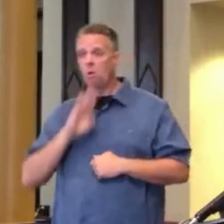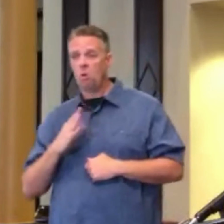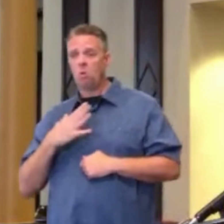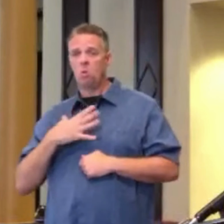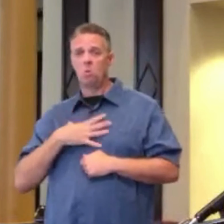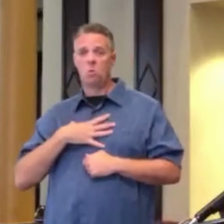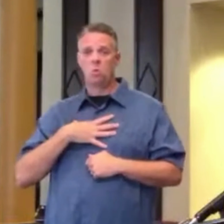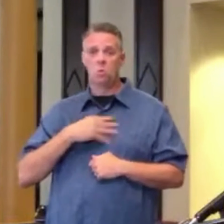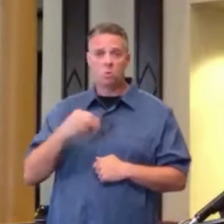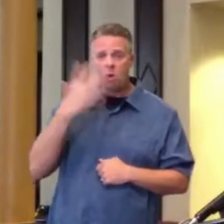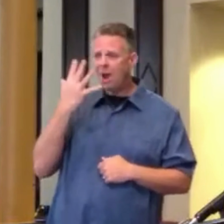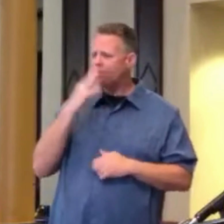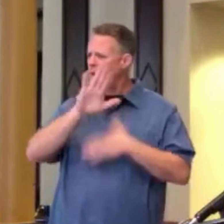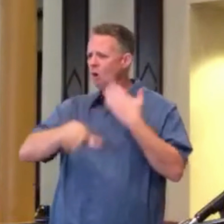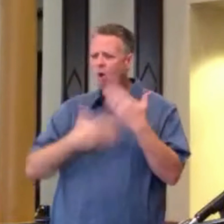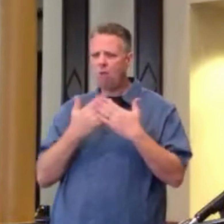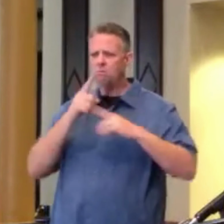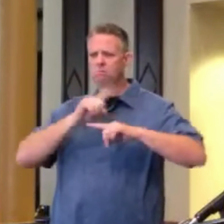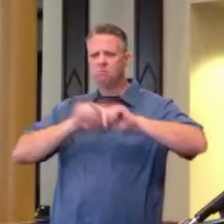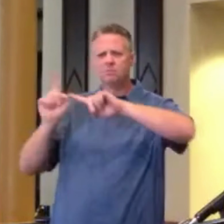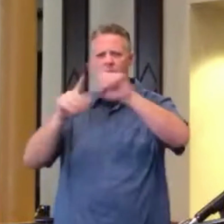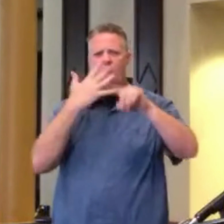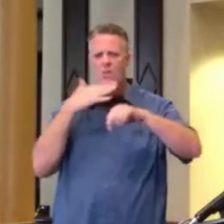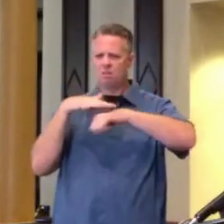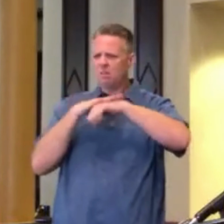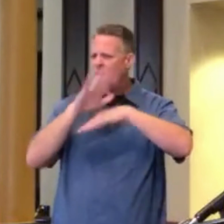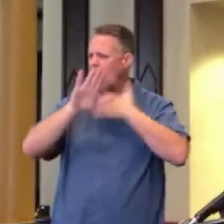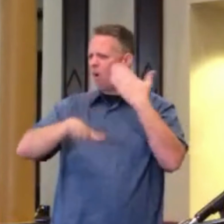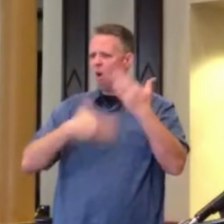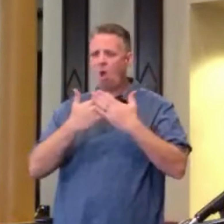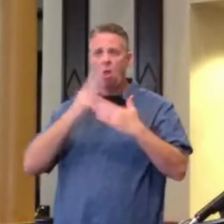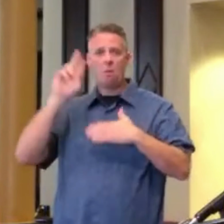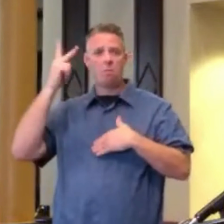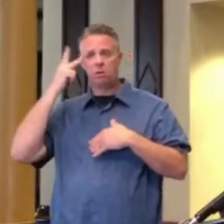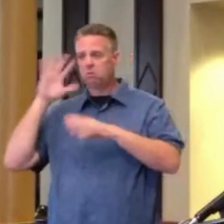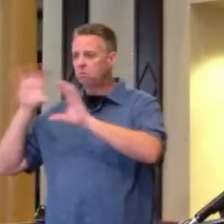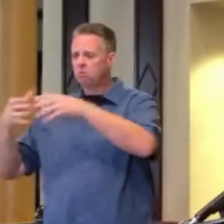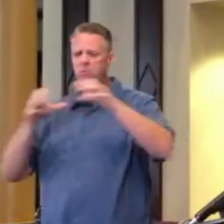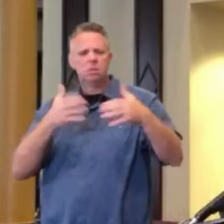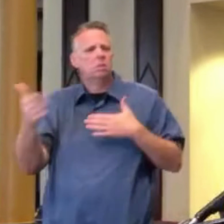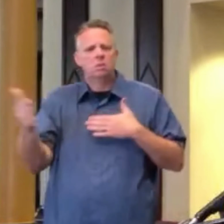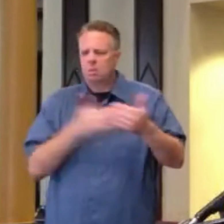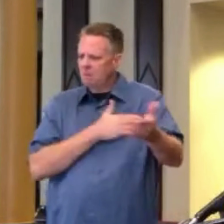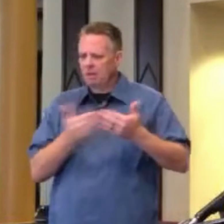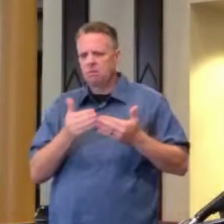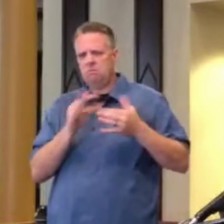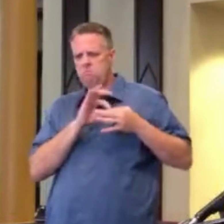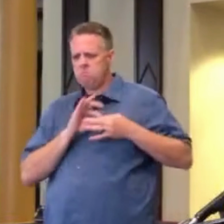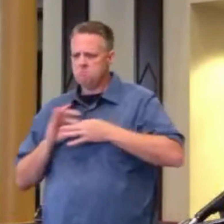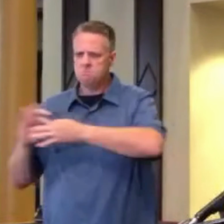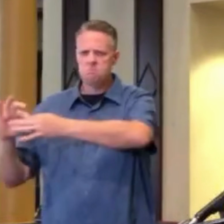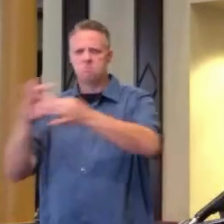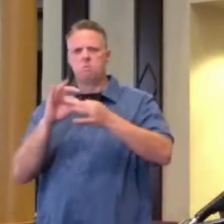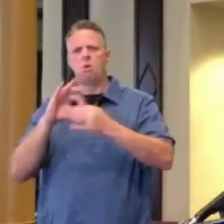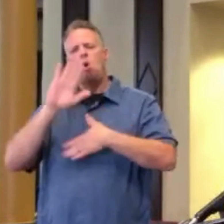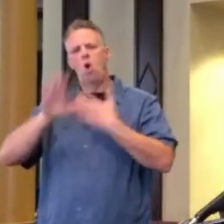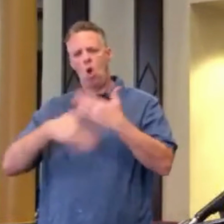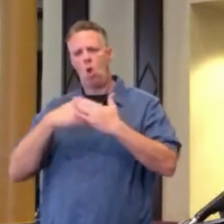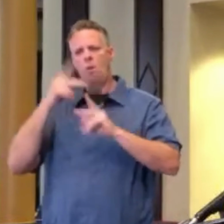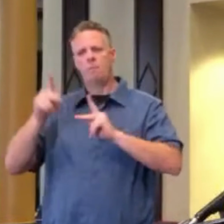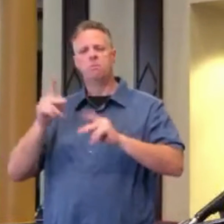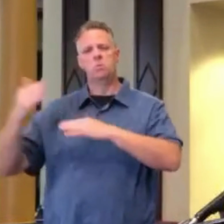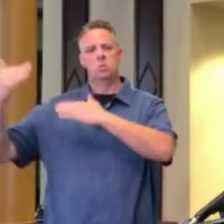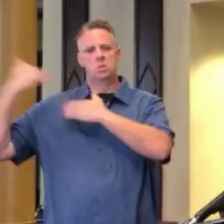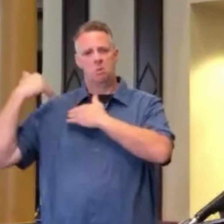white, every color, from every political persuasion, pull together and hold all people